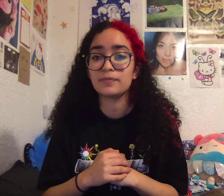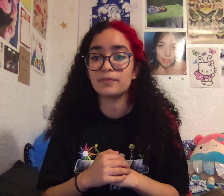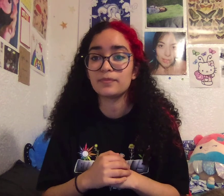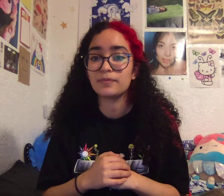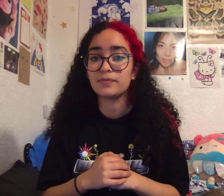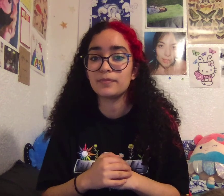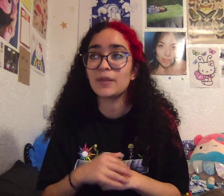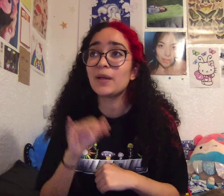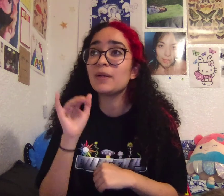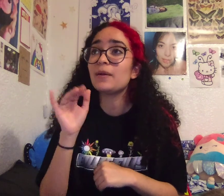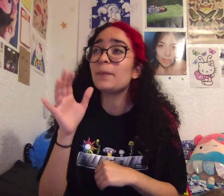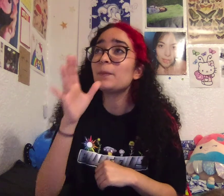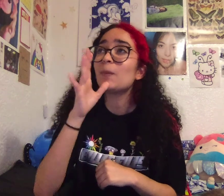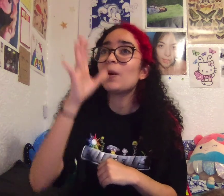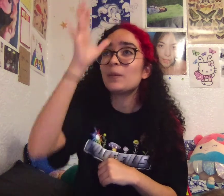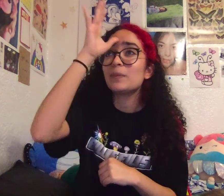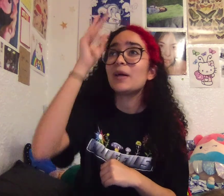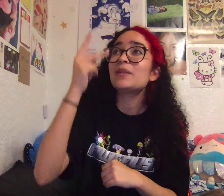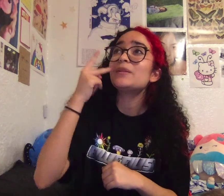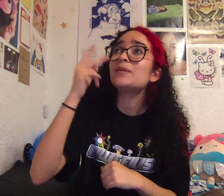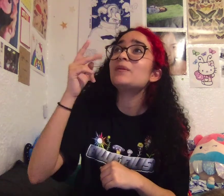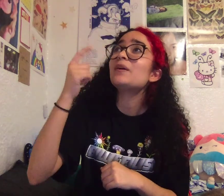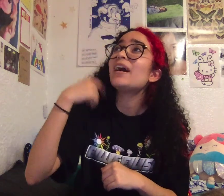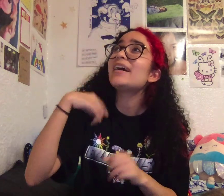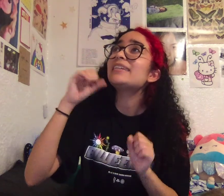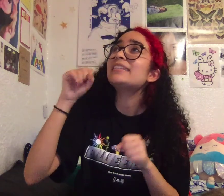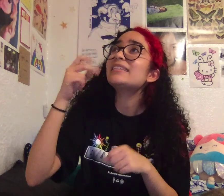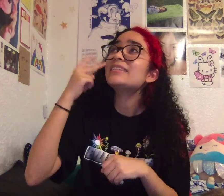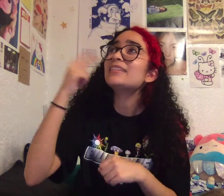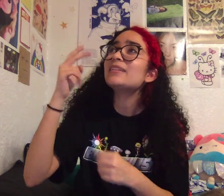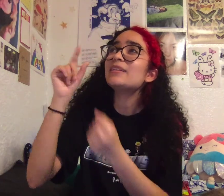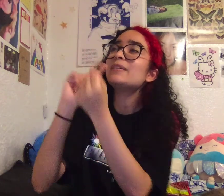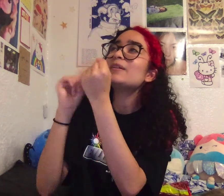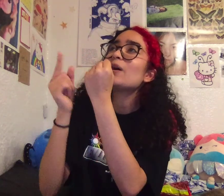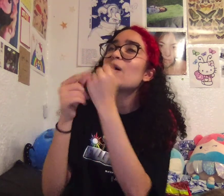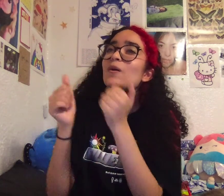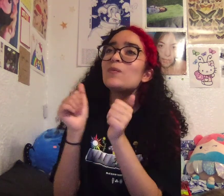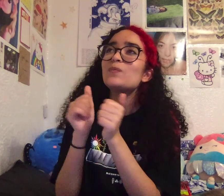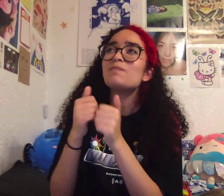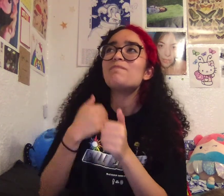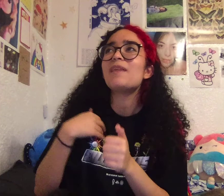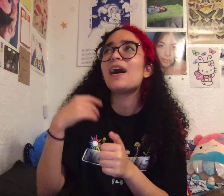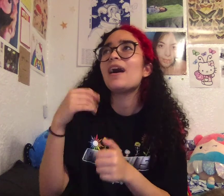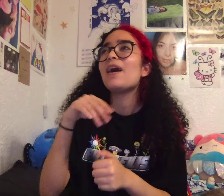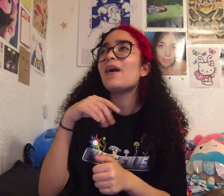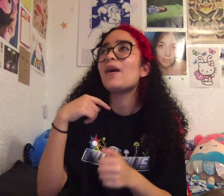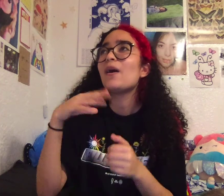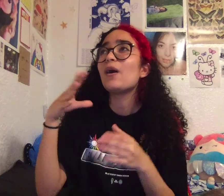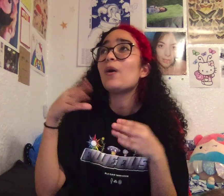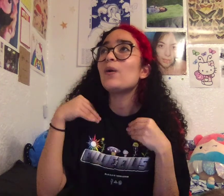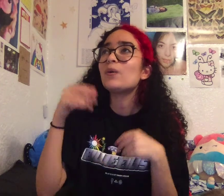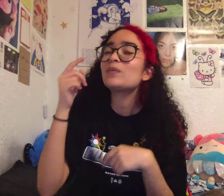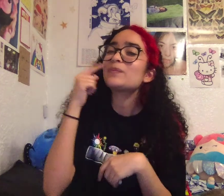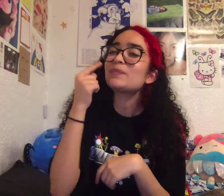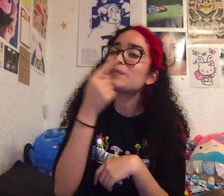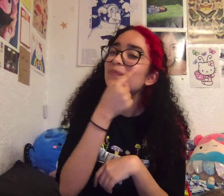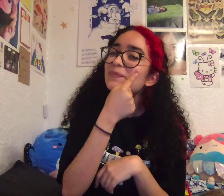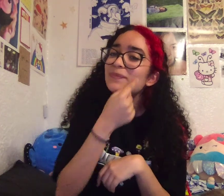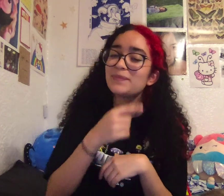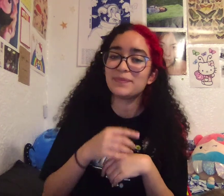Look, Mommy and Daddy, I see Saturn with my own eyes. There's Saturn,